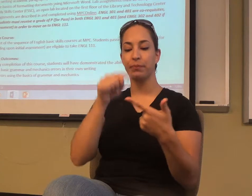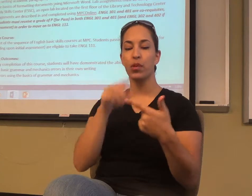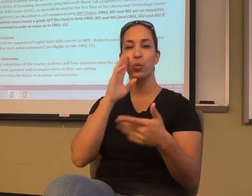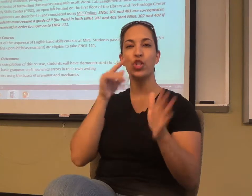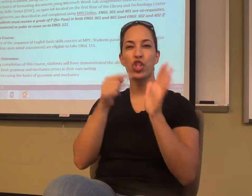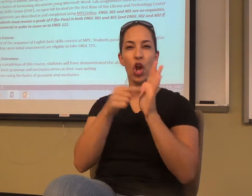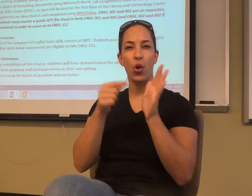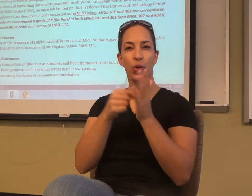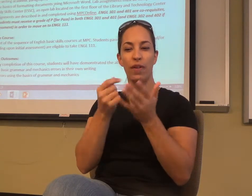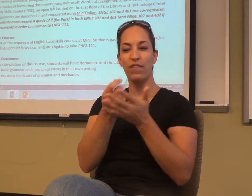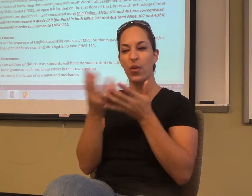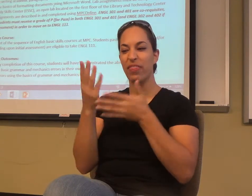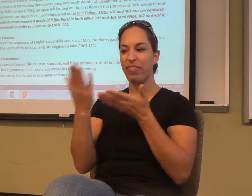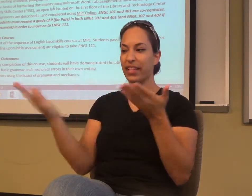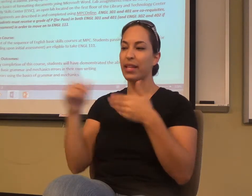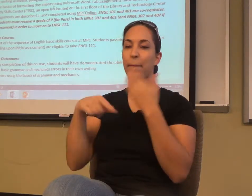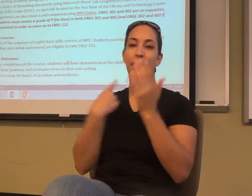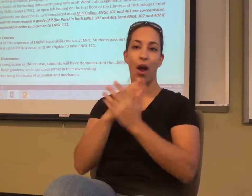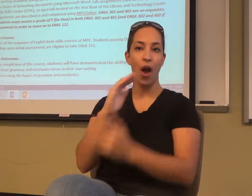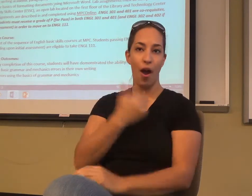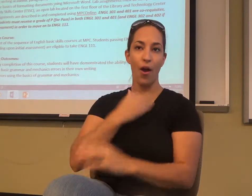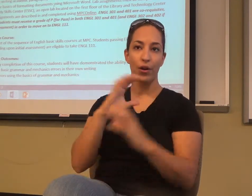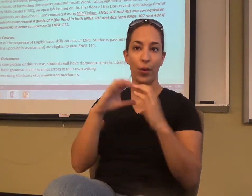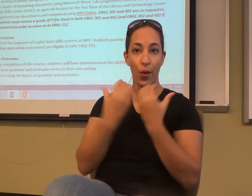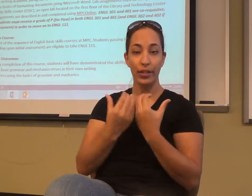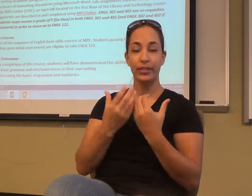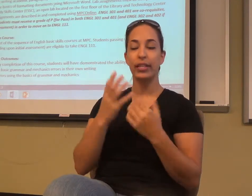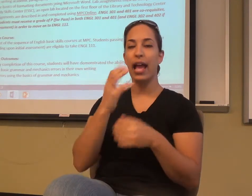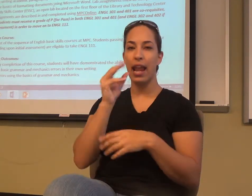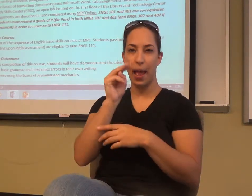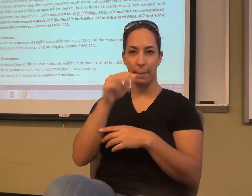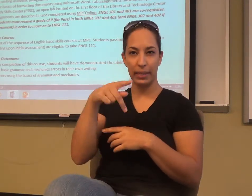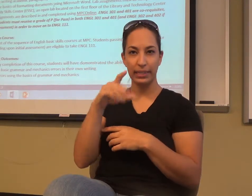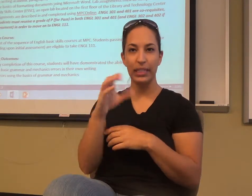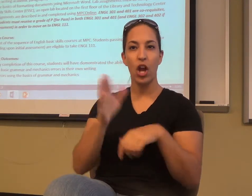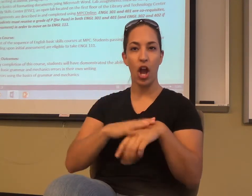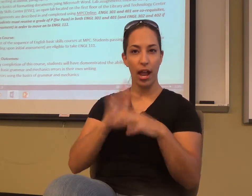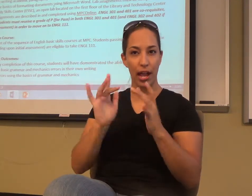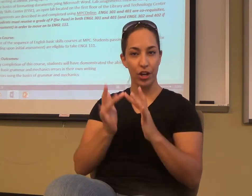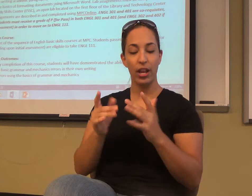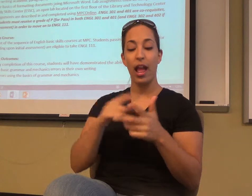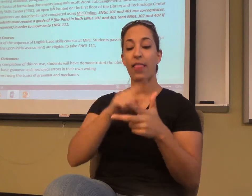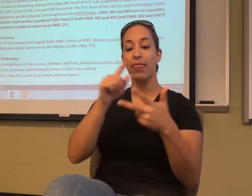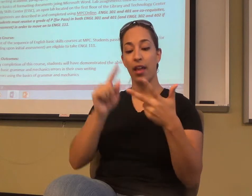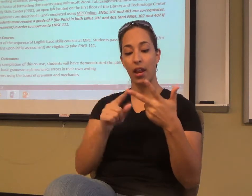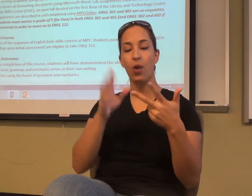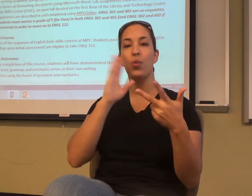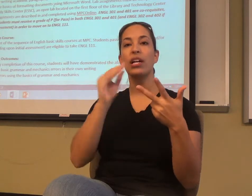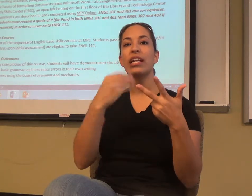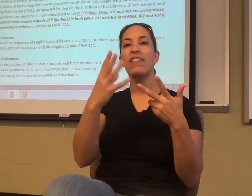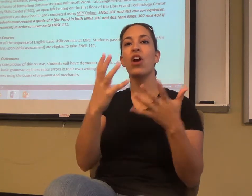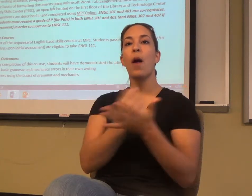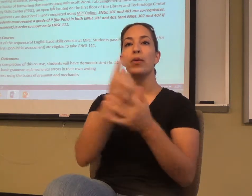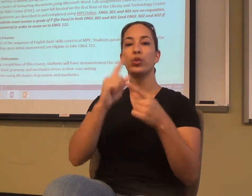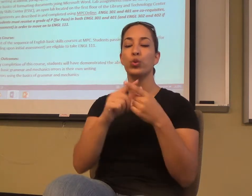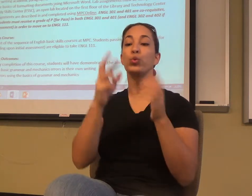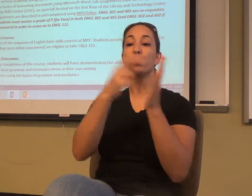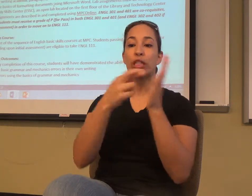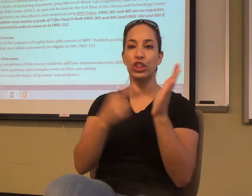of our course in MPC Online, and then I'm going to give you guys some time to register and log on to MPC Online and hopefully